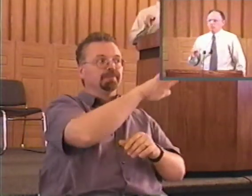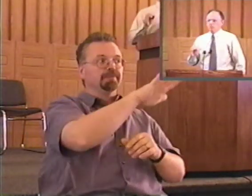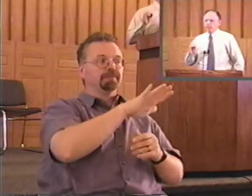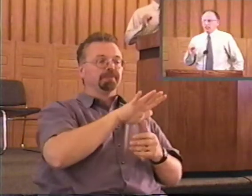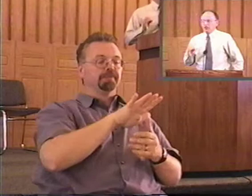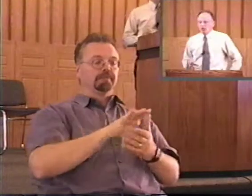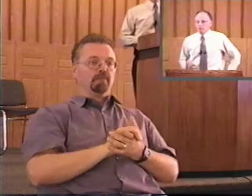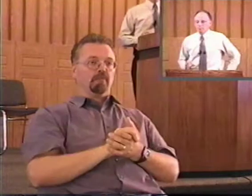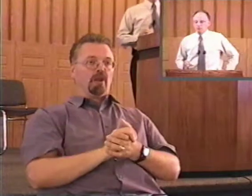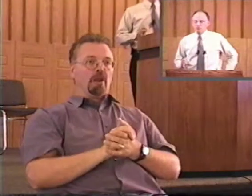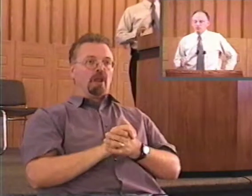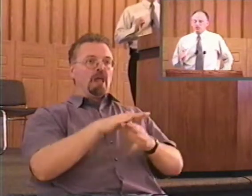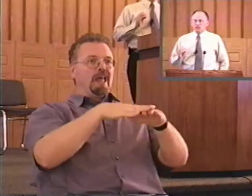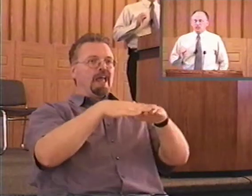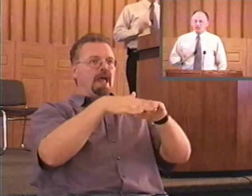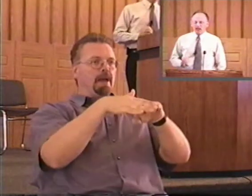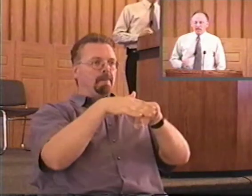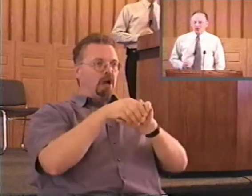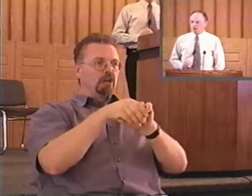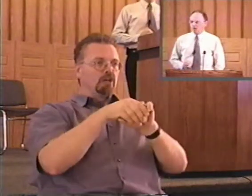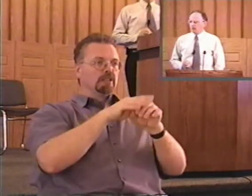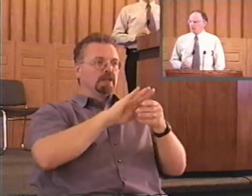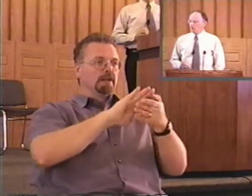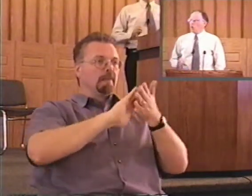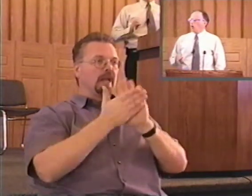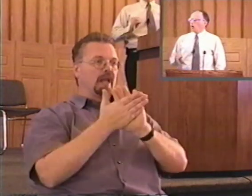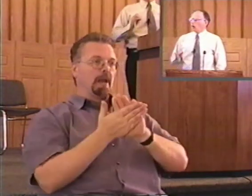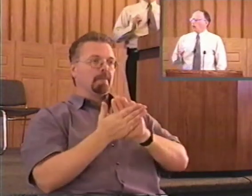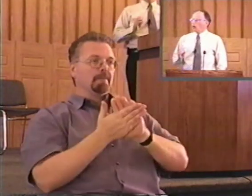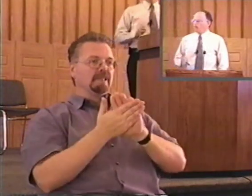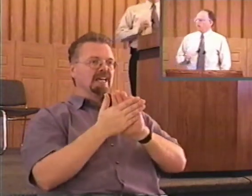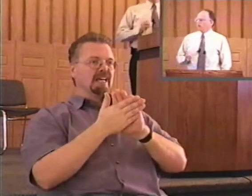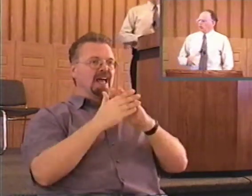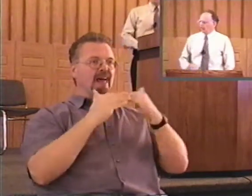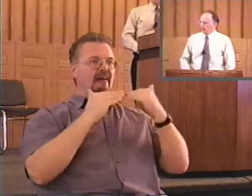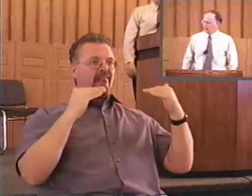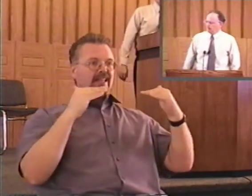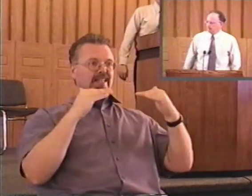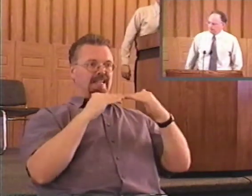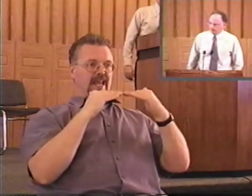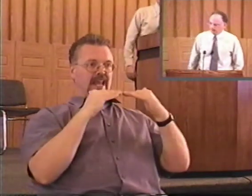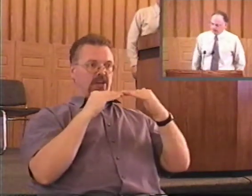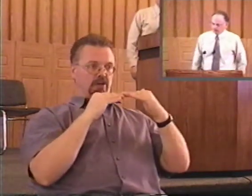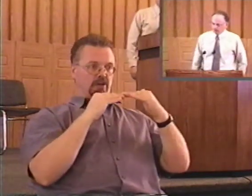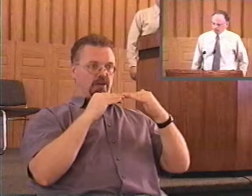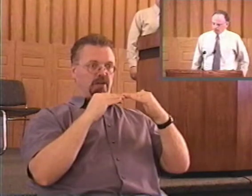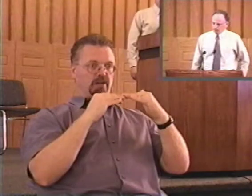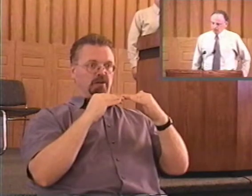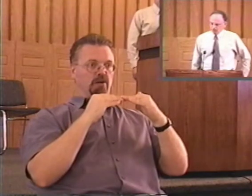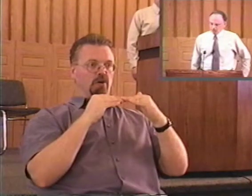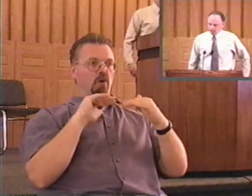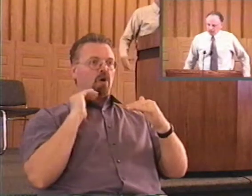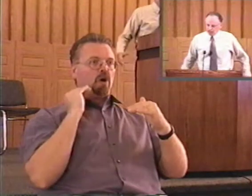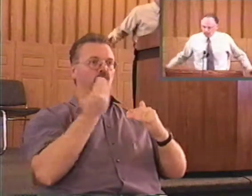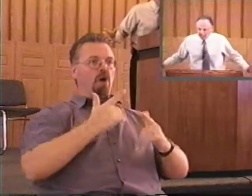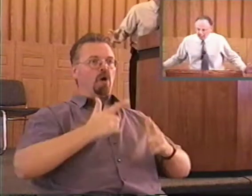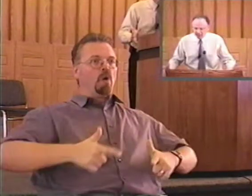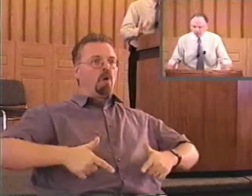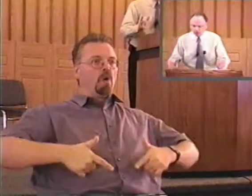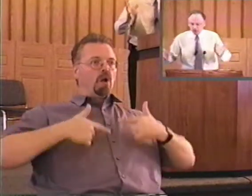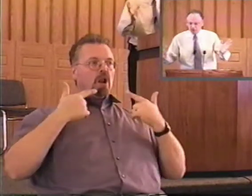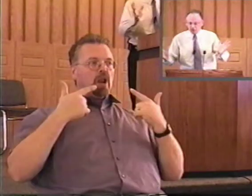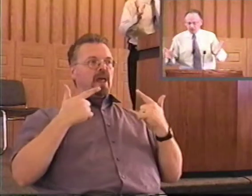Hypocrisy becomes a standard or a way of life. See,